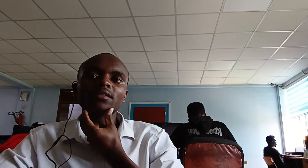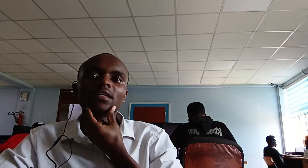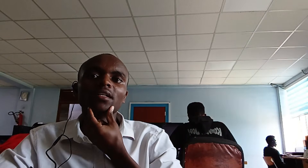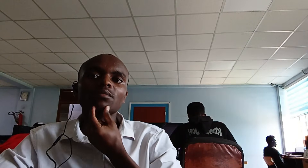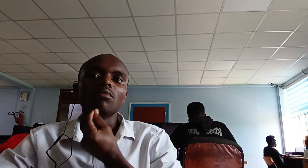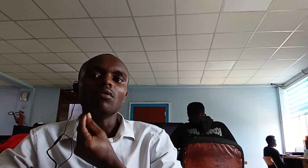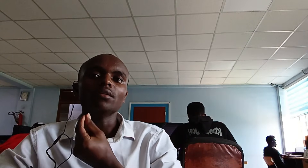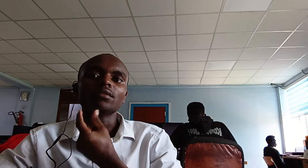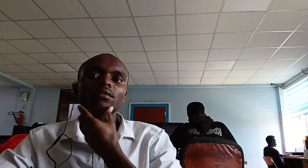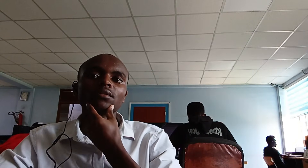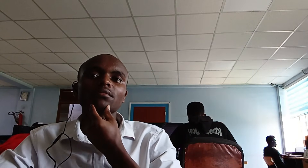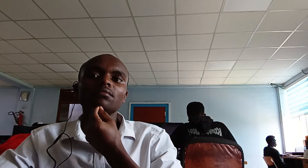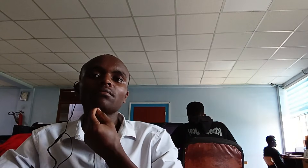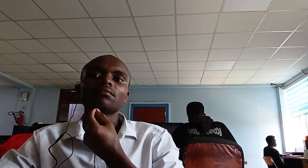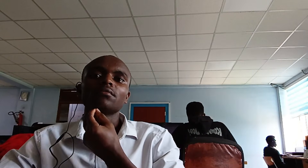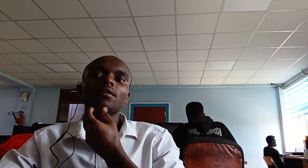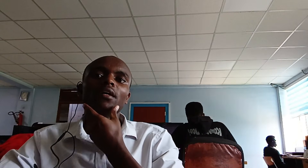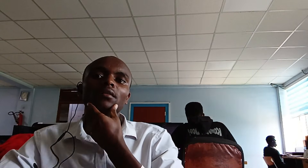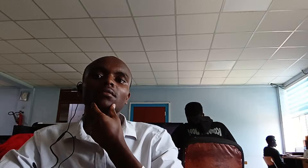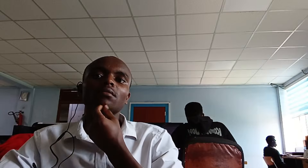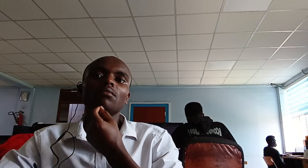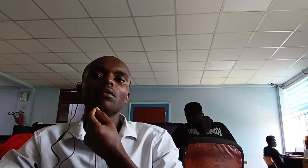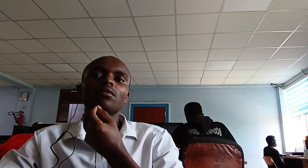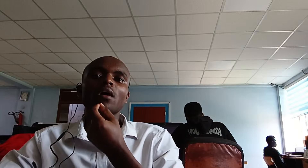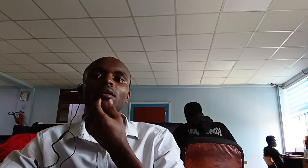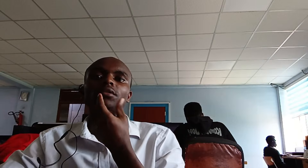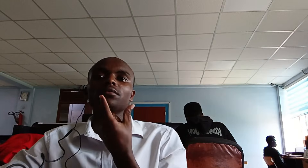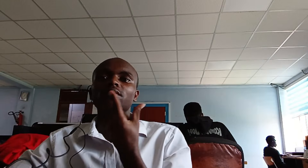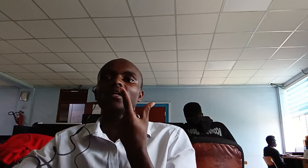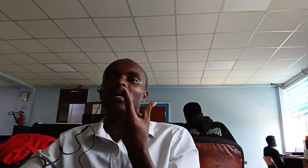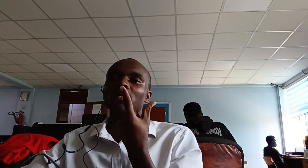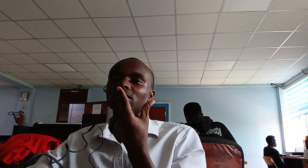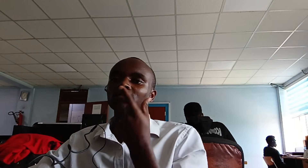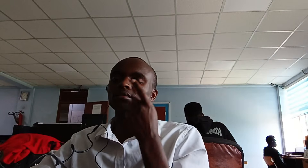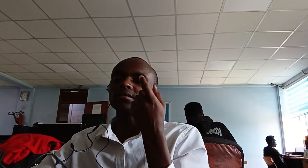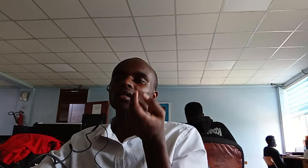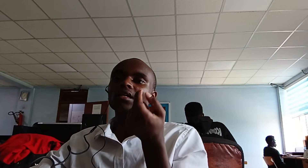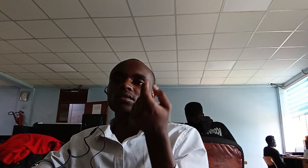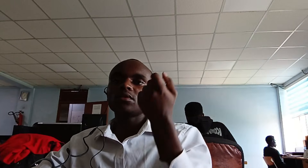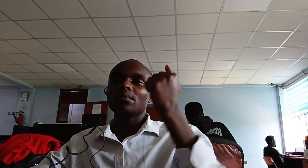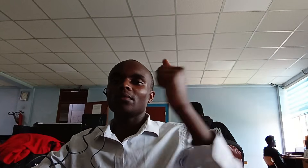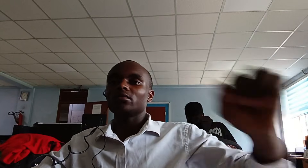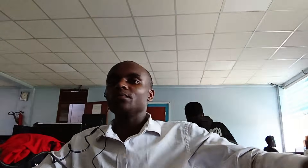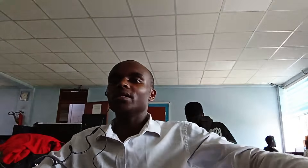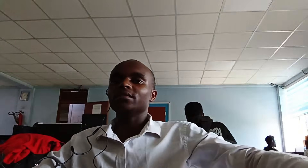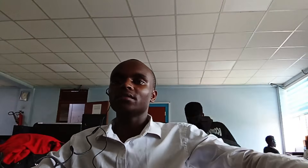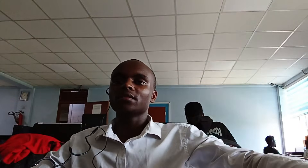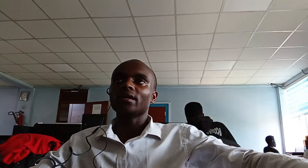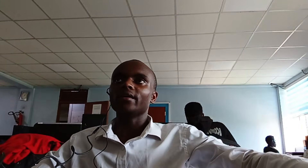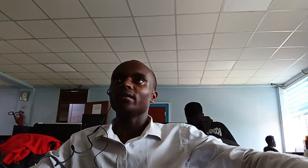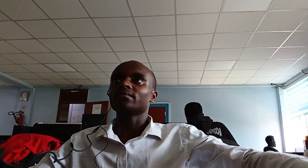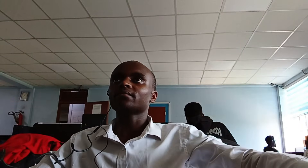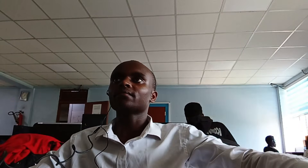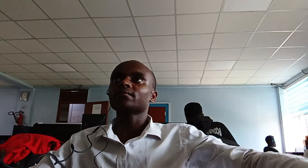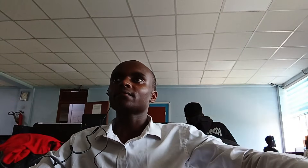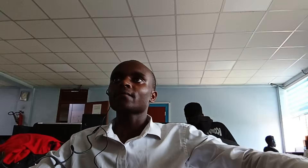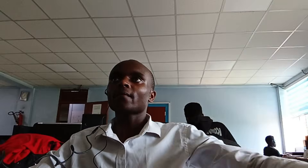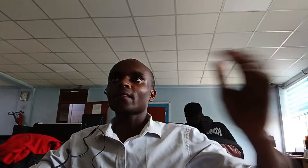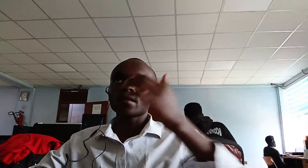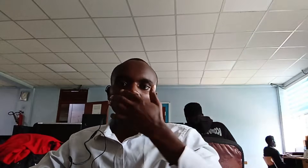as boy. Yeah. Both shows there are small amount of beards. Yeah. We